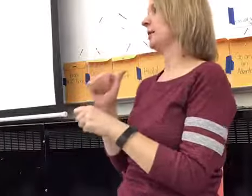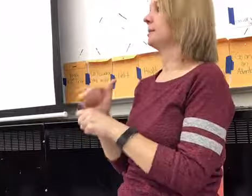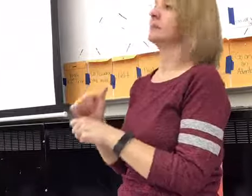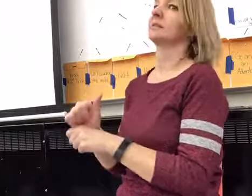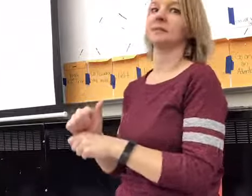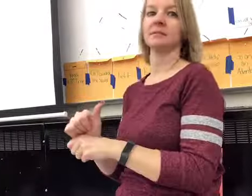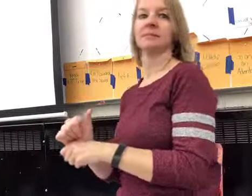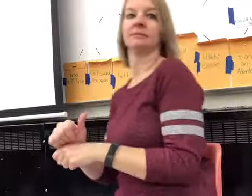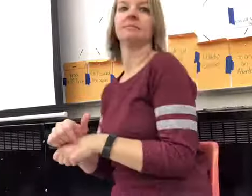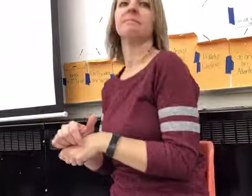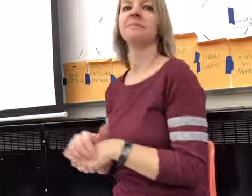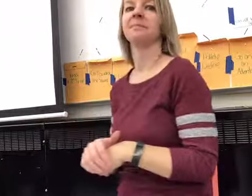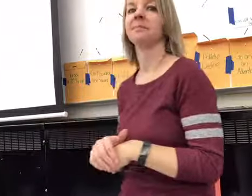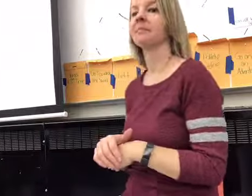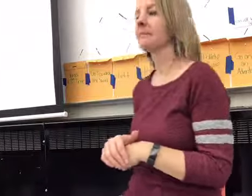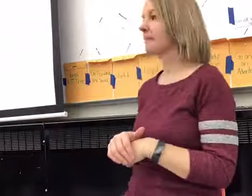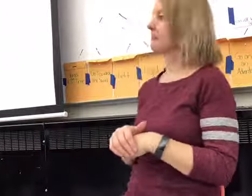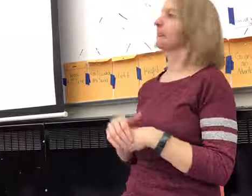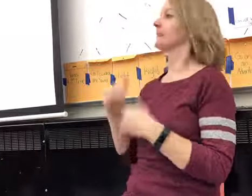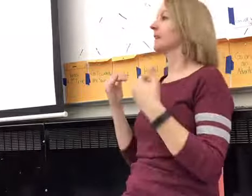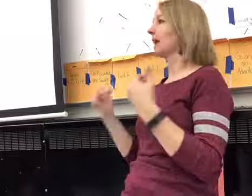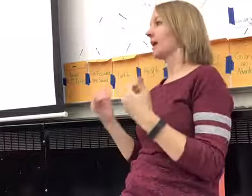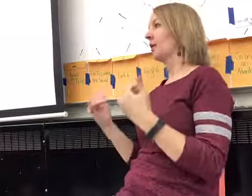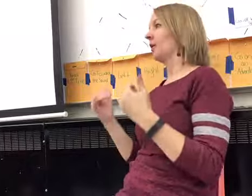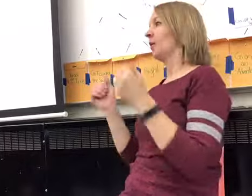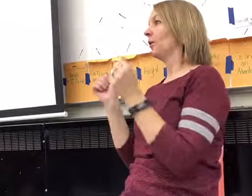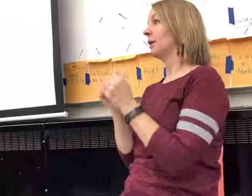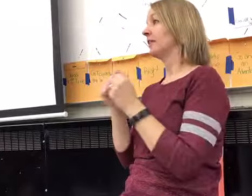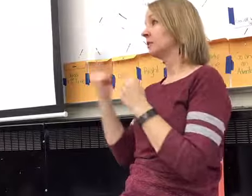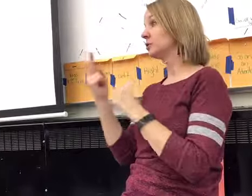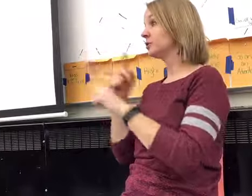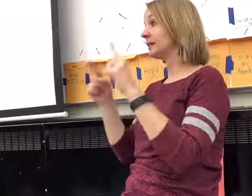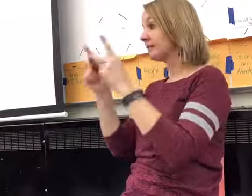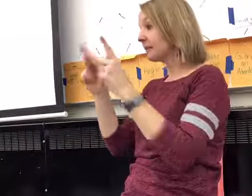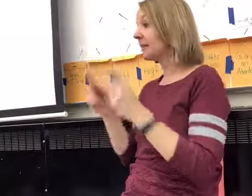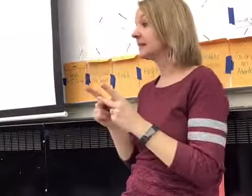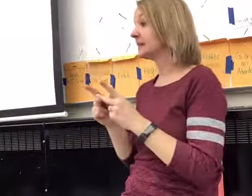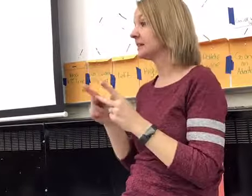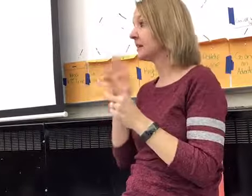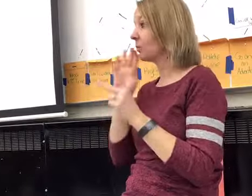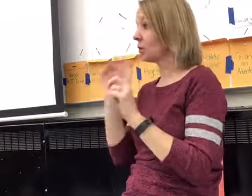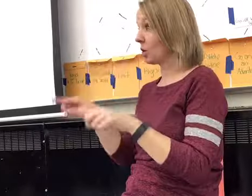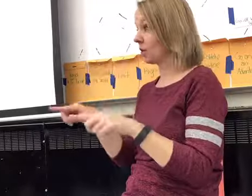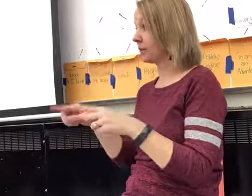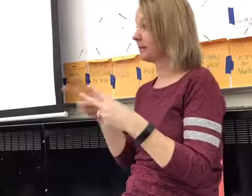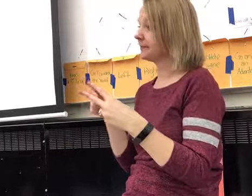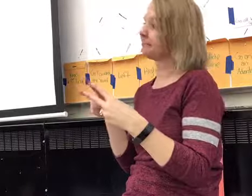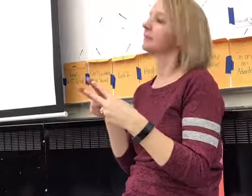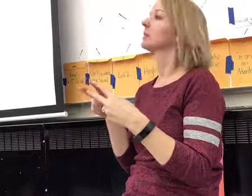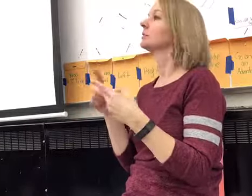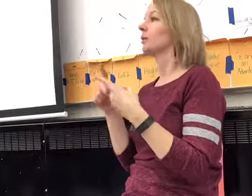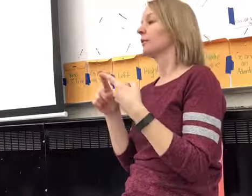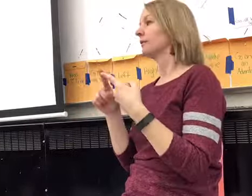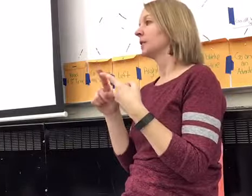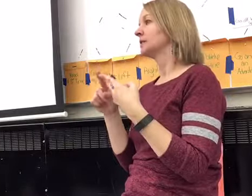Okay? Now, with the two different places that they are going to go, they are going to go to either Ellis